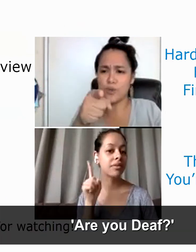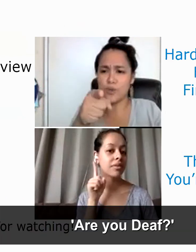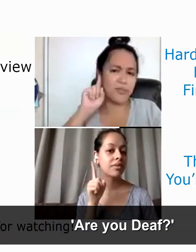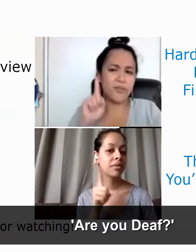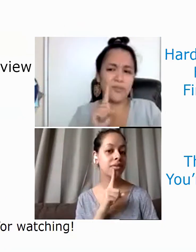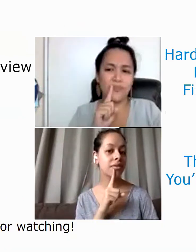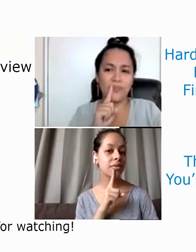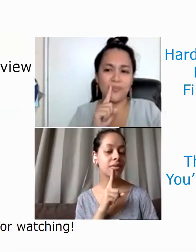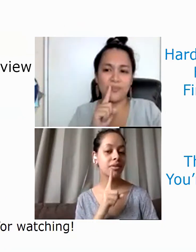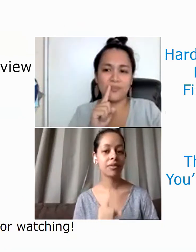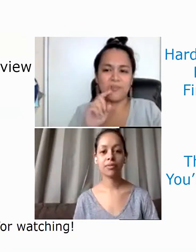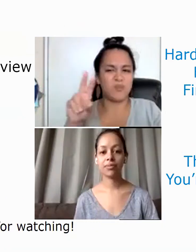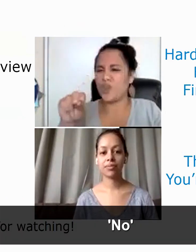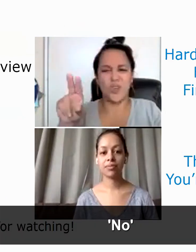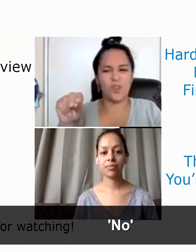you deaf?